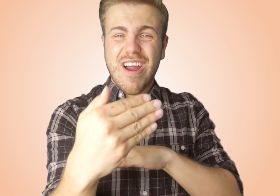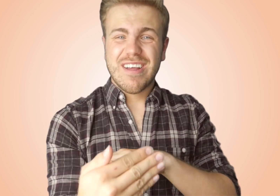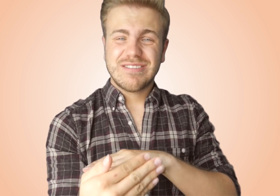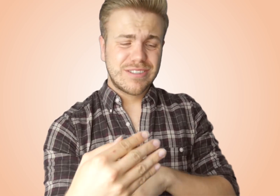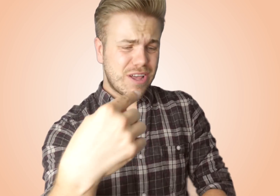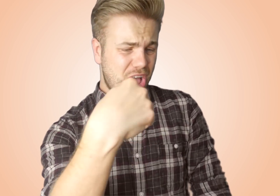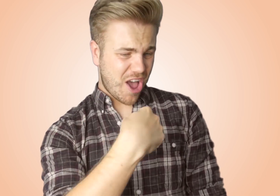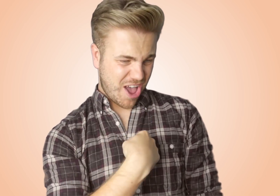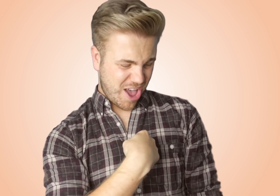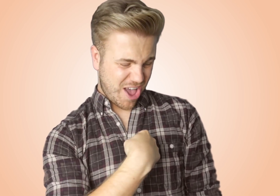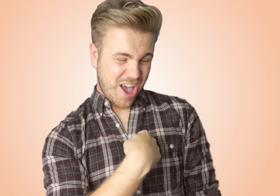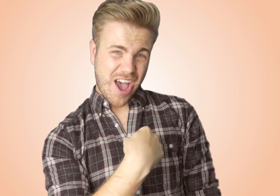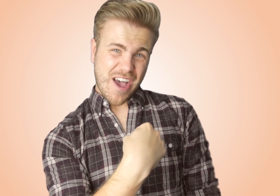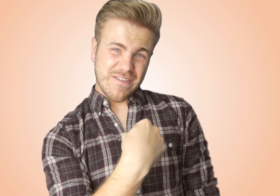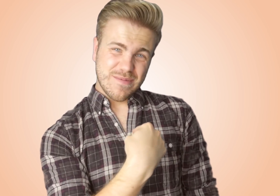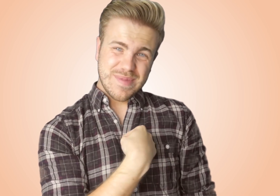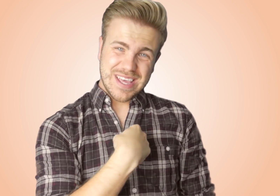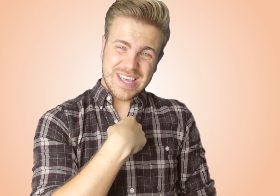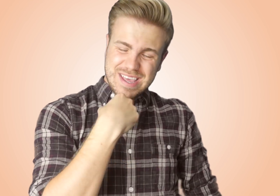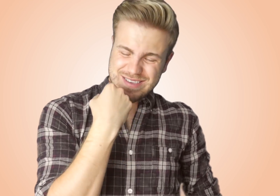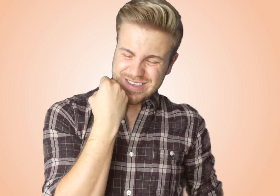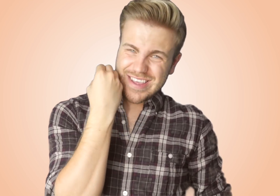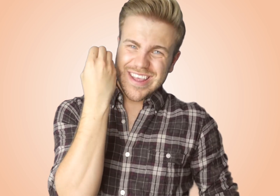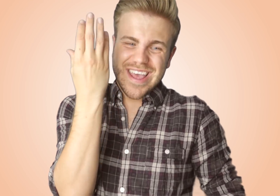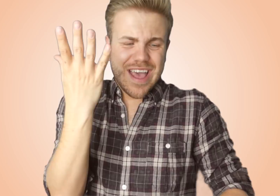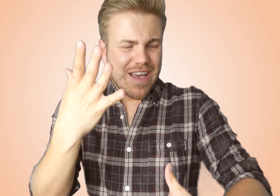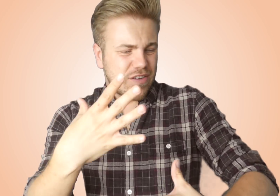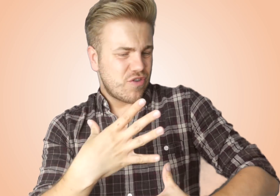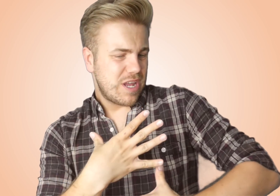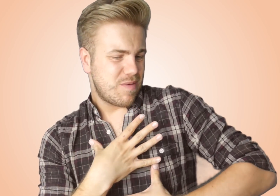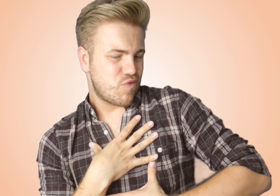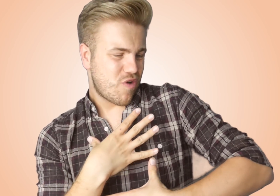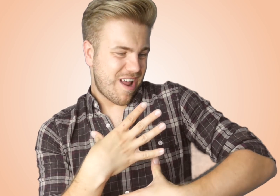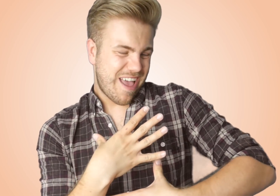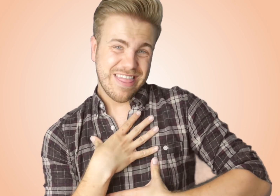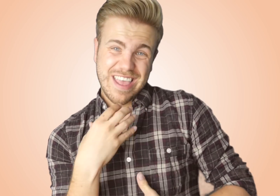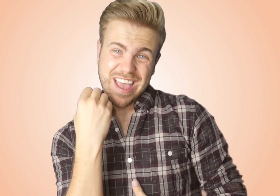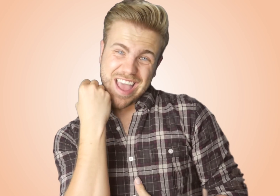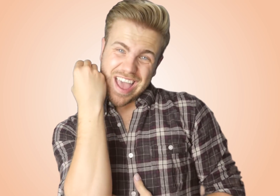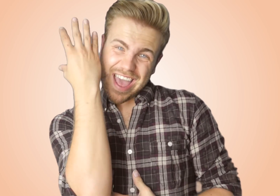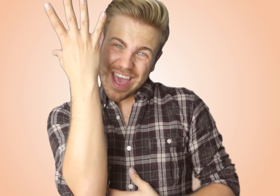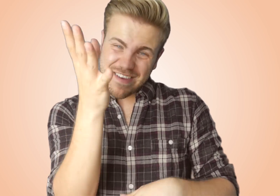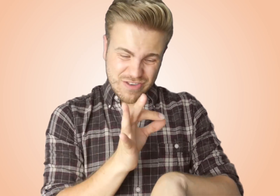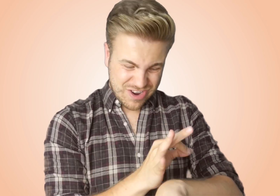of me Every breath Every